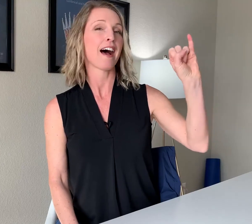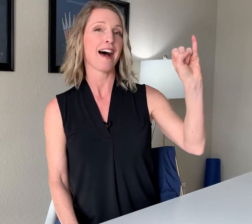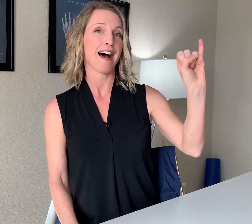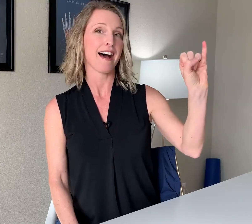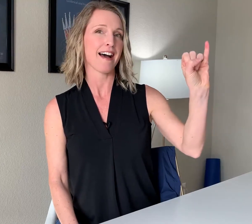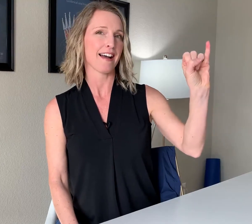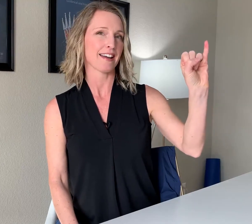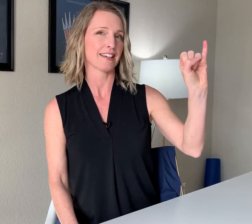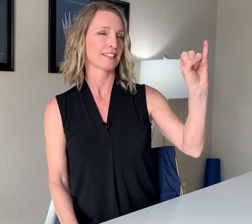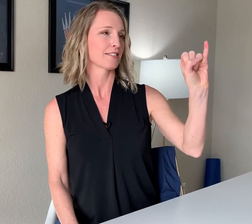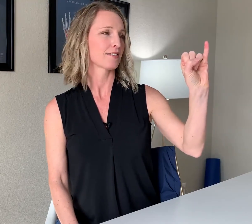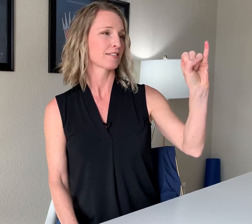I,